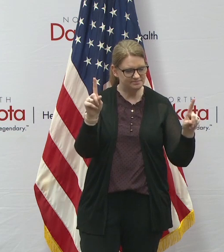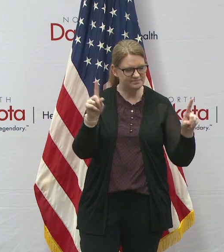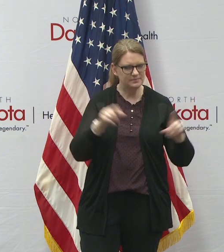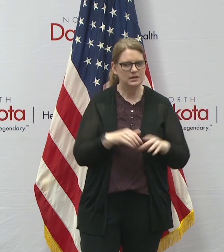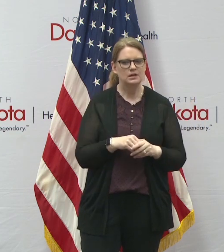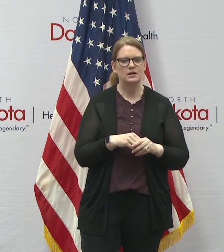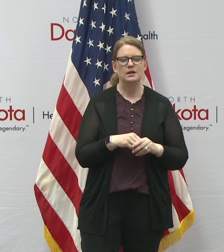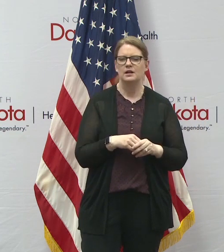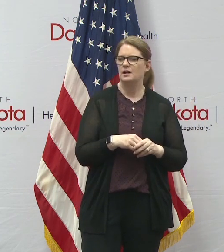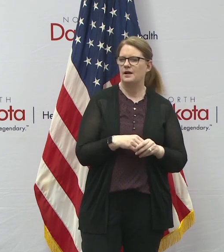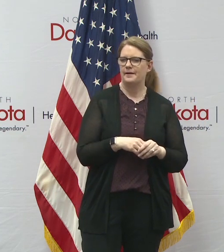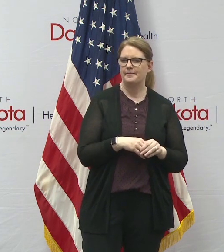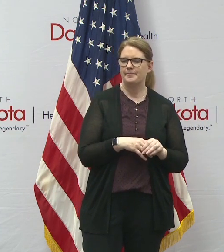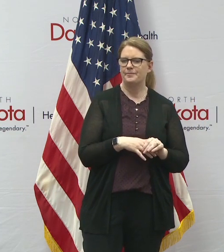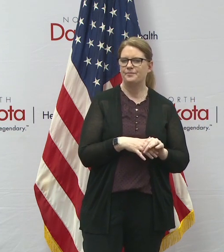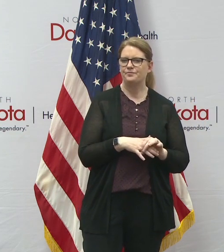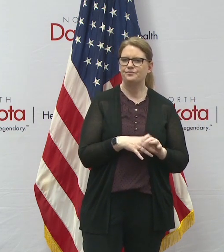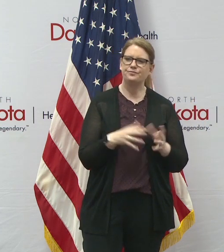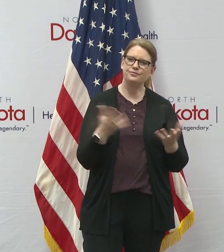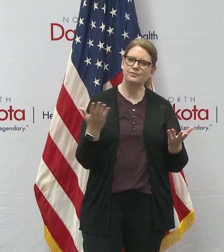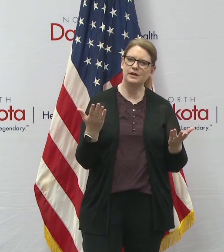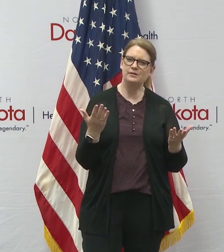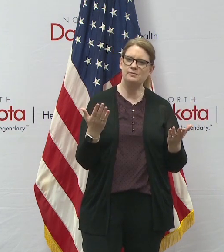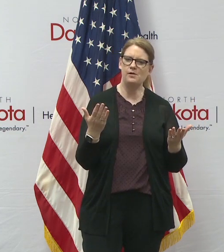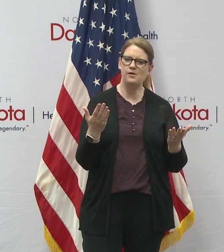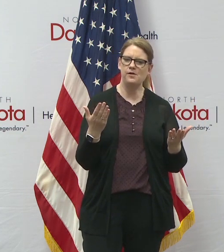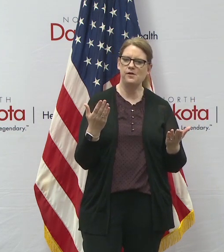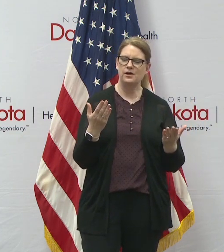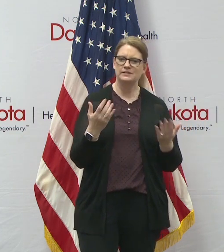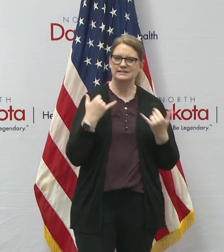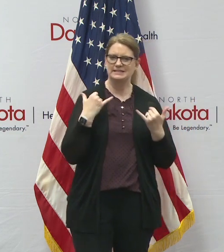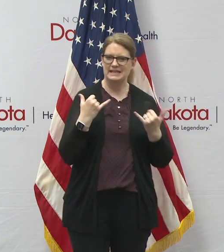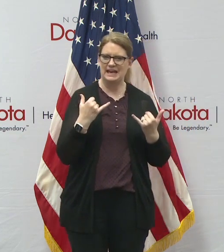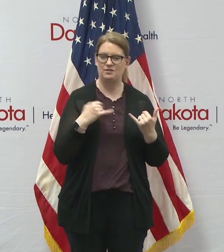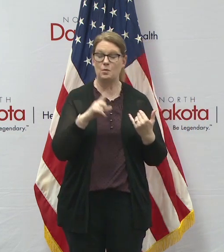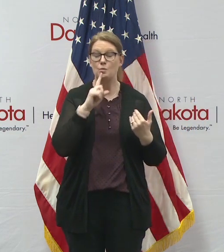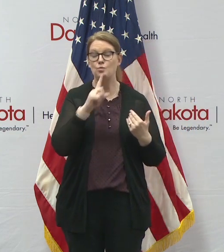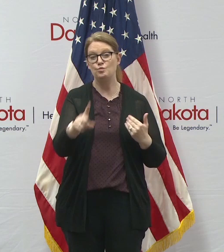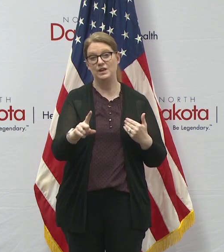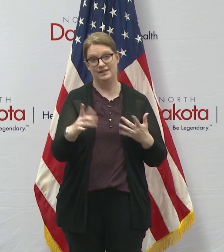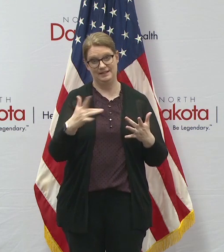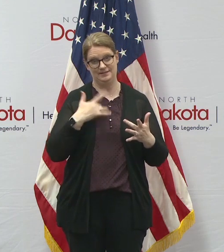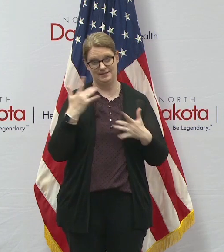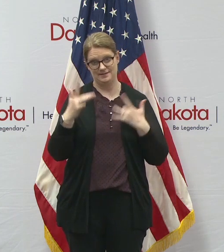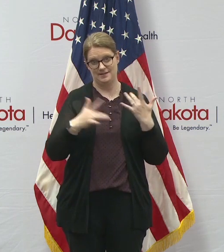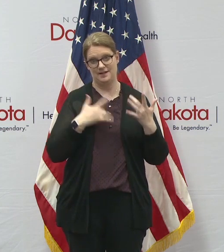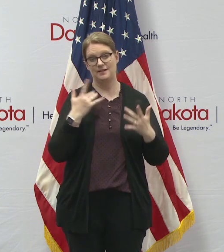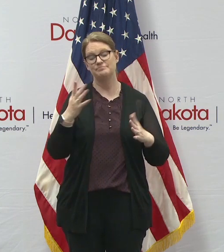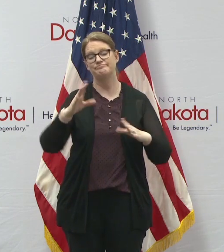suggested that this might be in the offing, but here it is today. We're very pleased that at